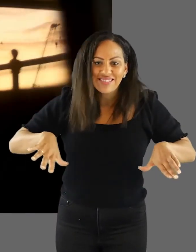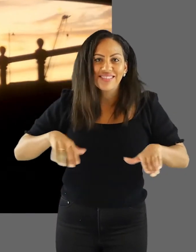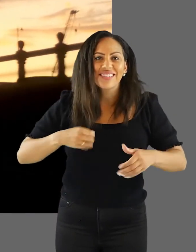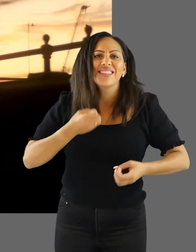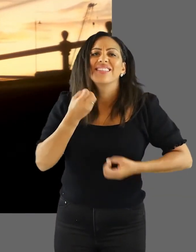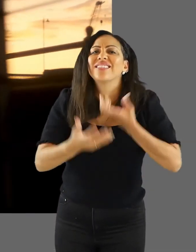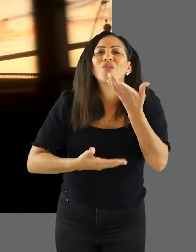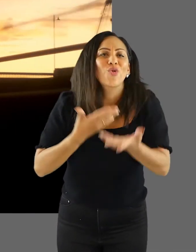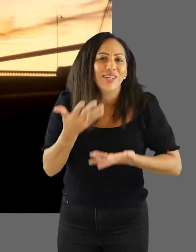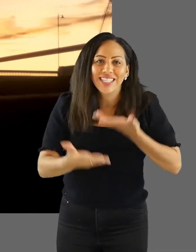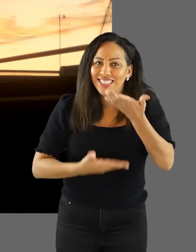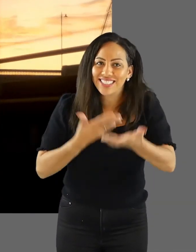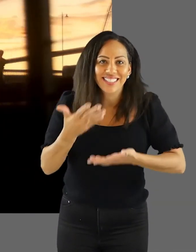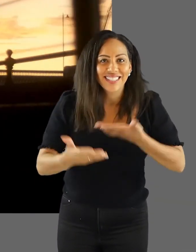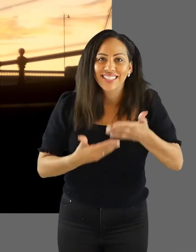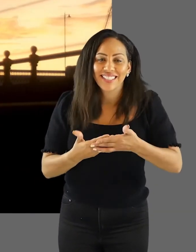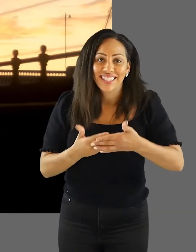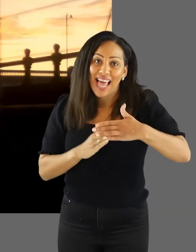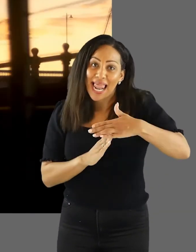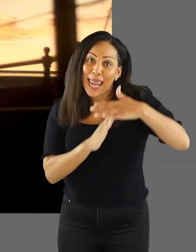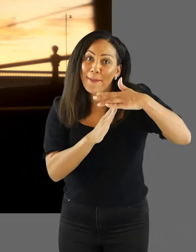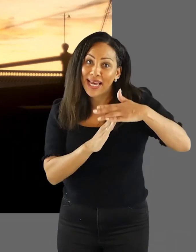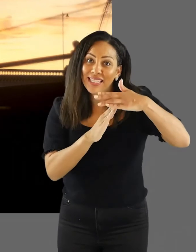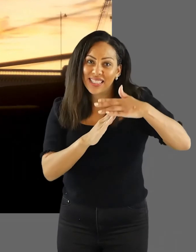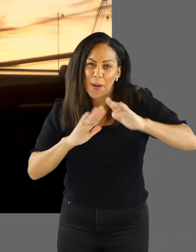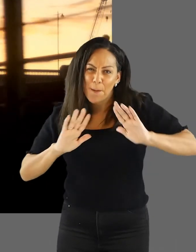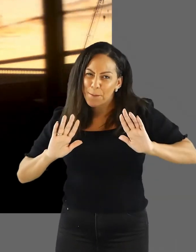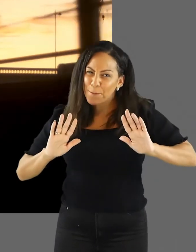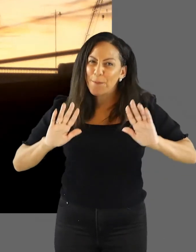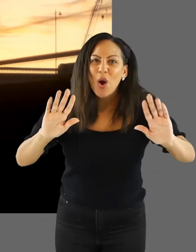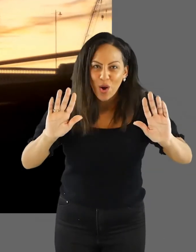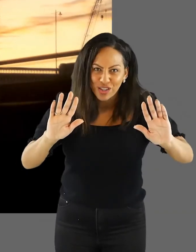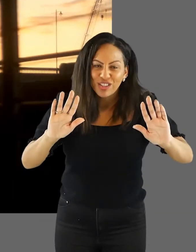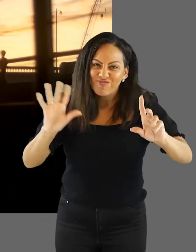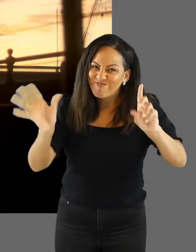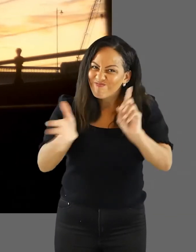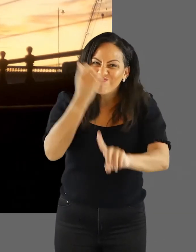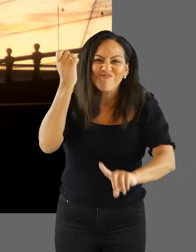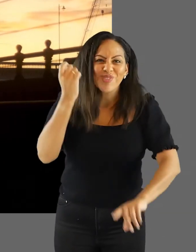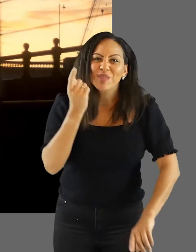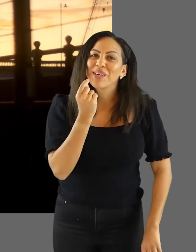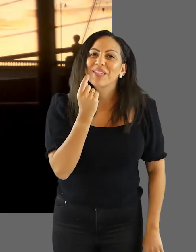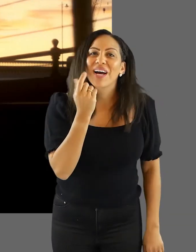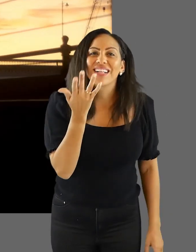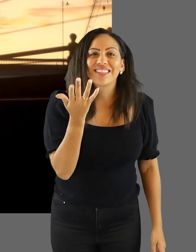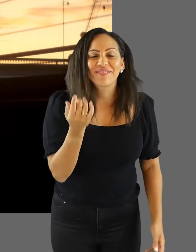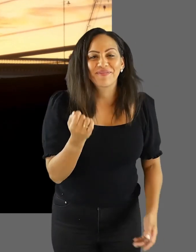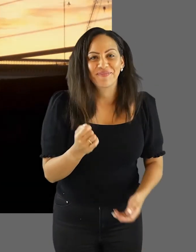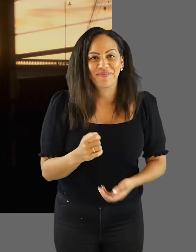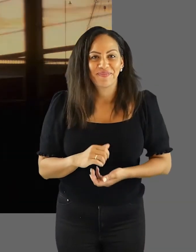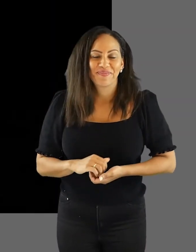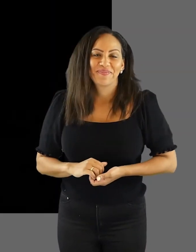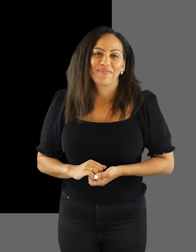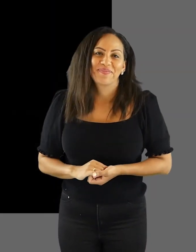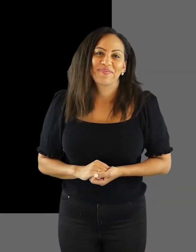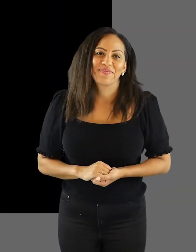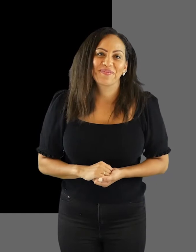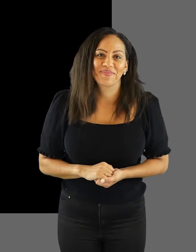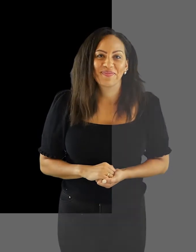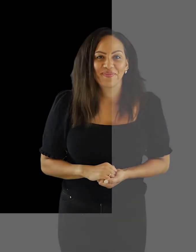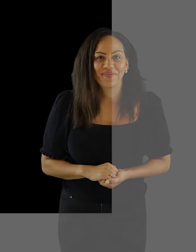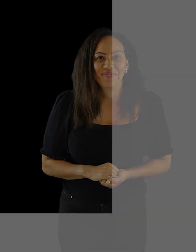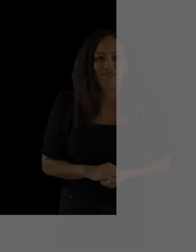people these days, I find the future uncertain, especially now in a time